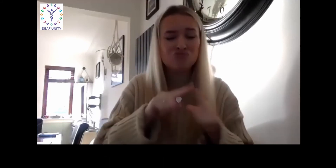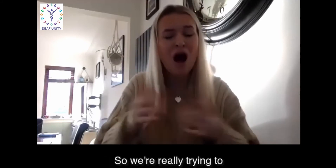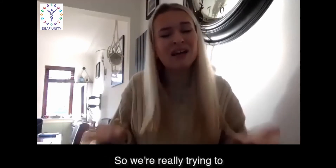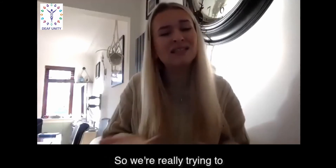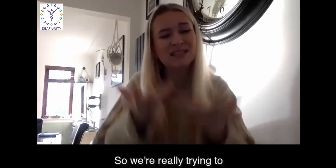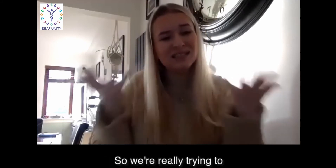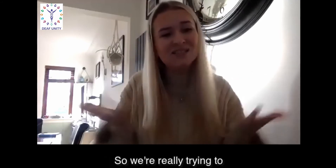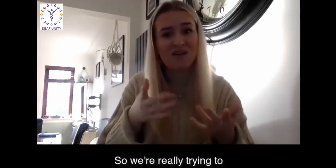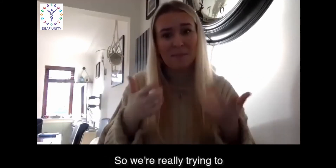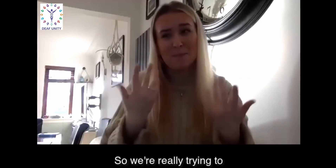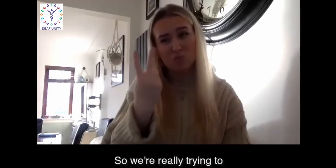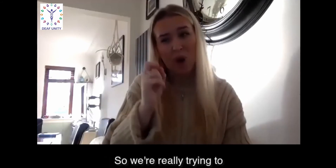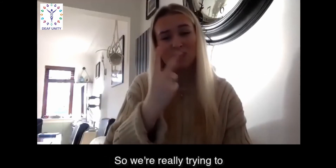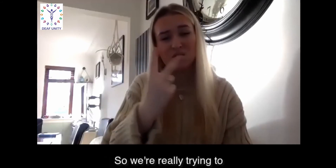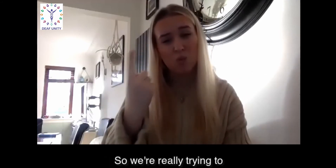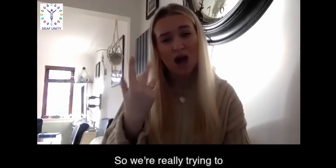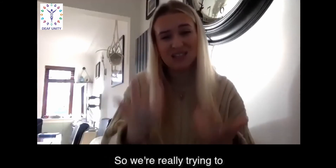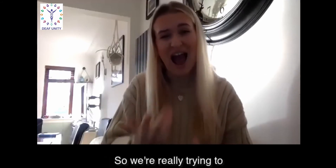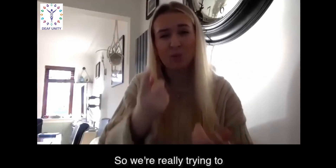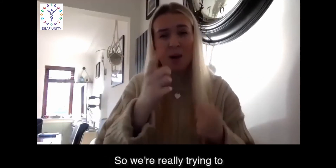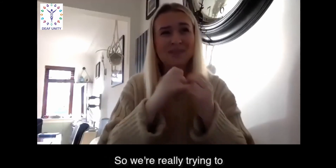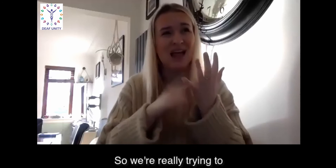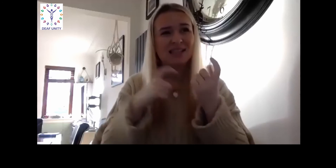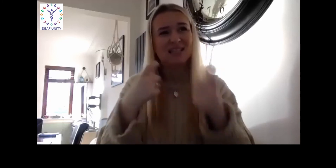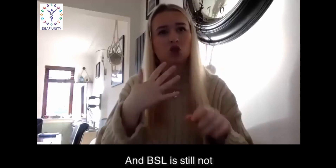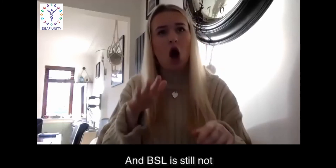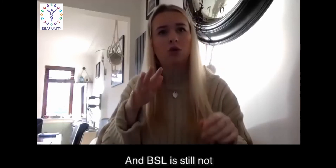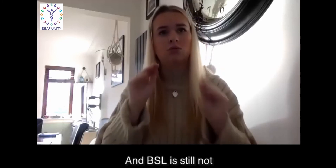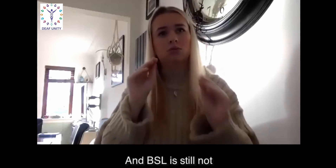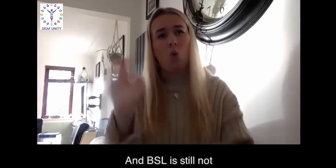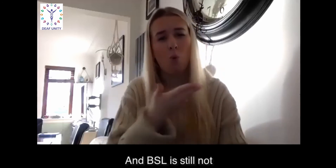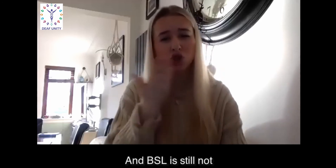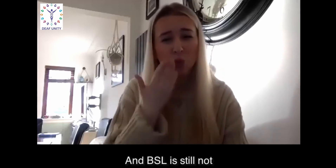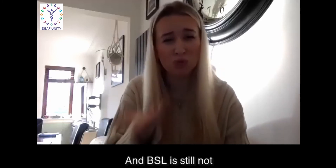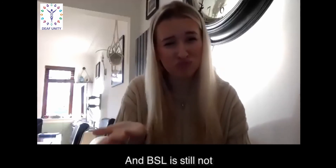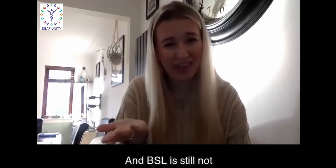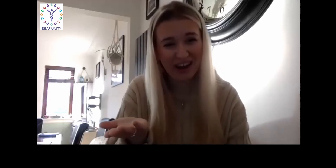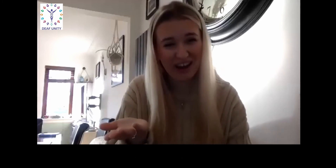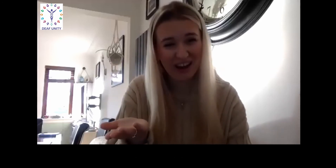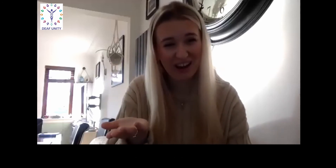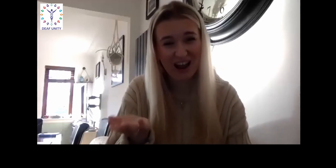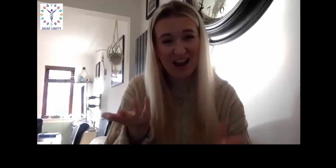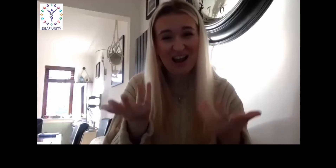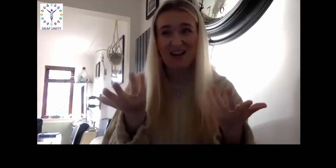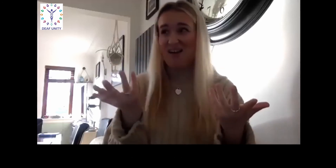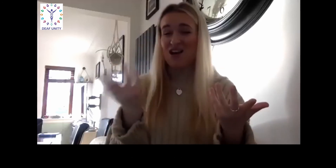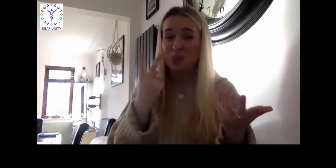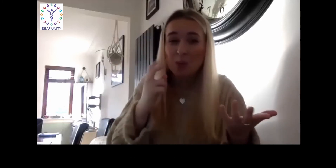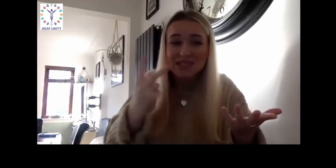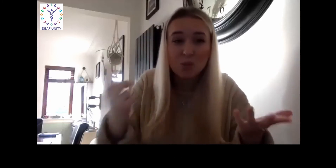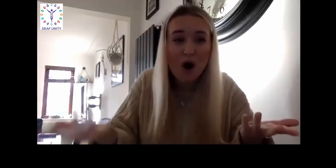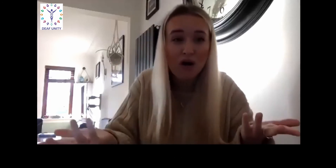So we're really trying to encourage that. It's 2021 now, and BSL is still not widely taught in schools. I mean, really, it's 2021.